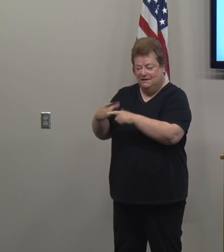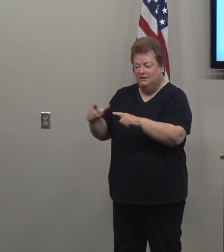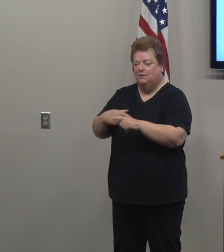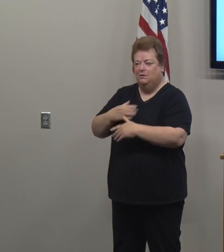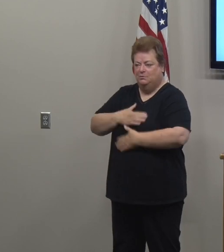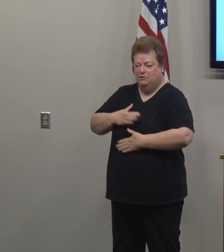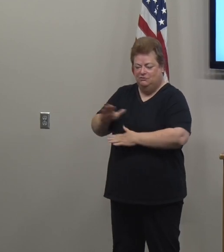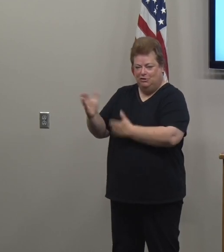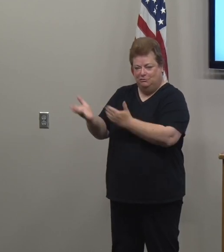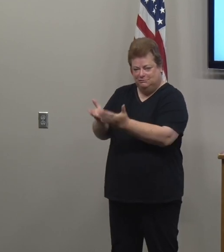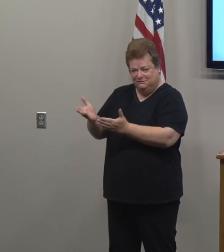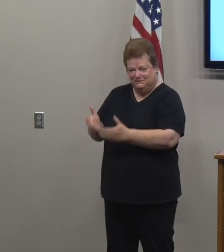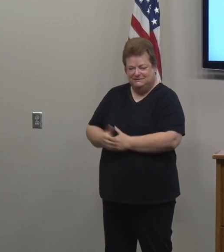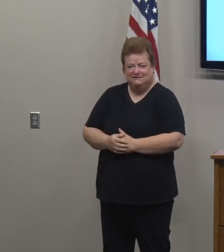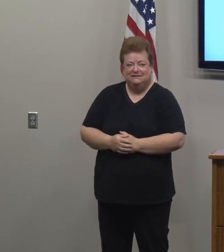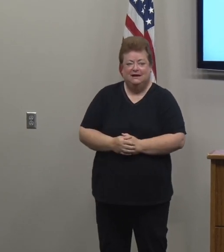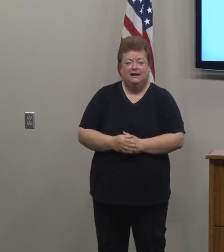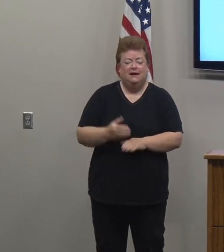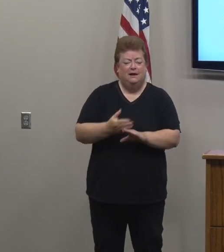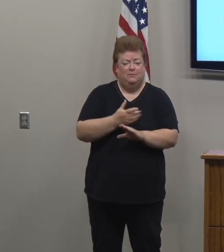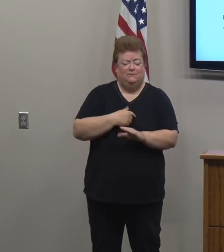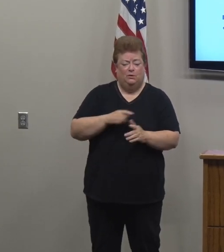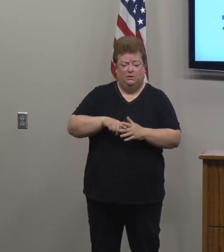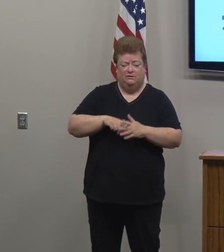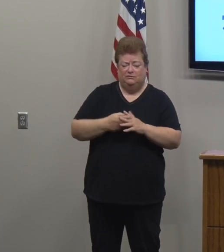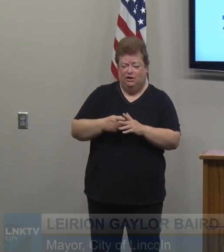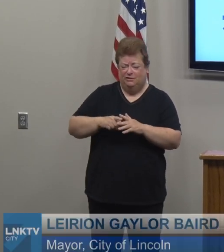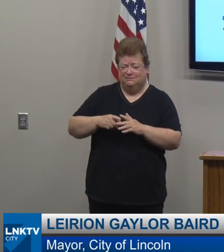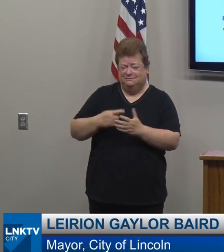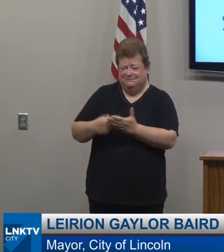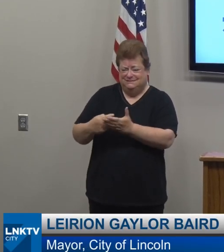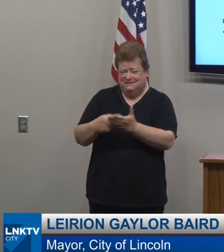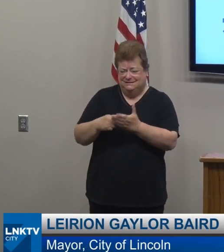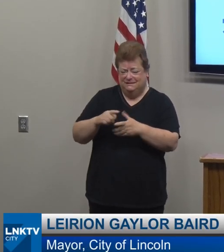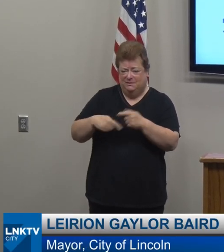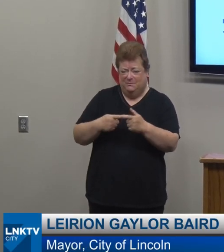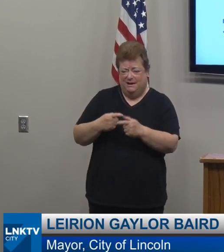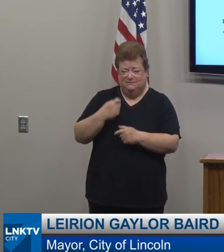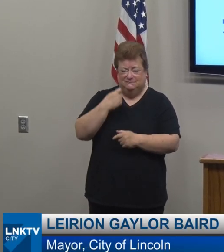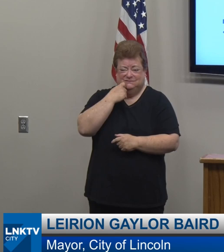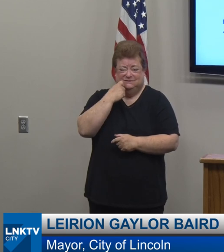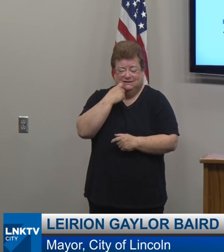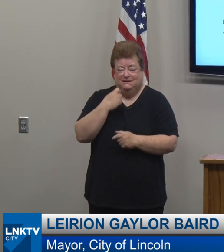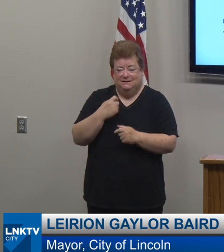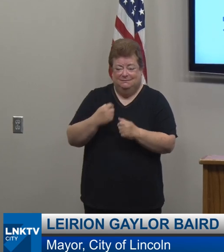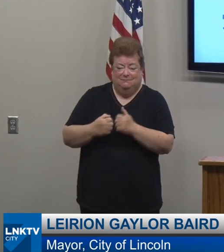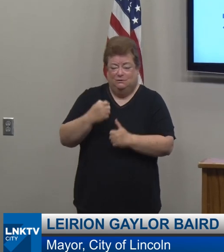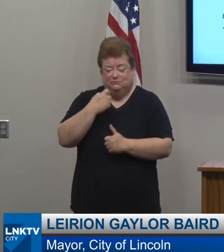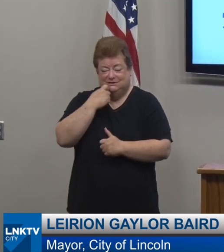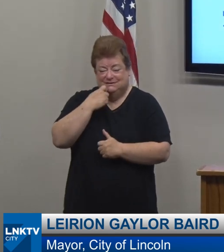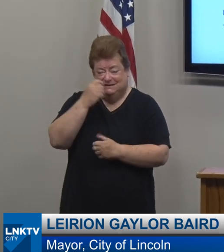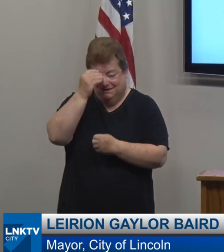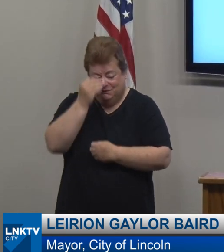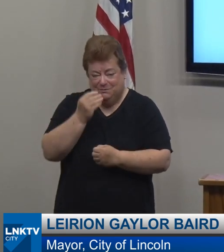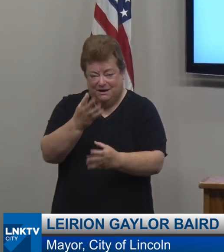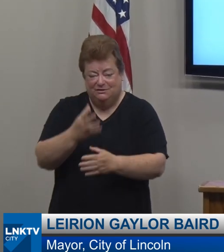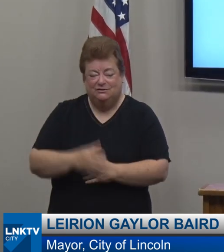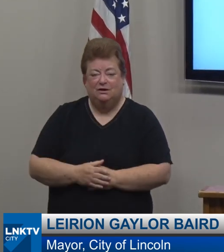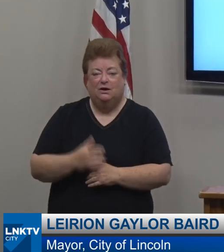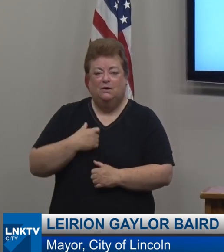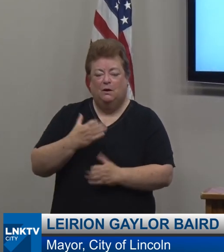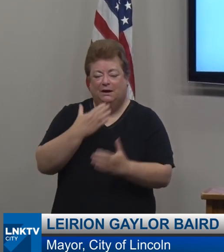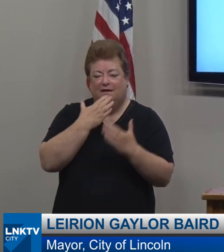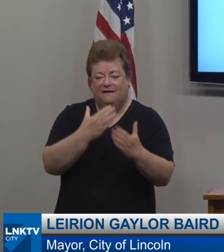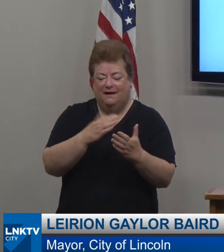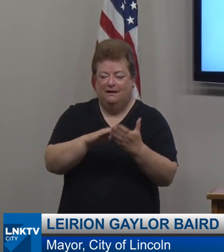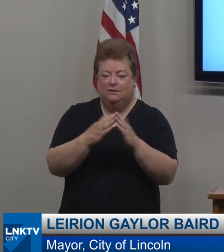services, Margie. Before we begin our discussion of the latest COVID-19 information, we once again want to thank the community